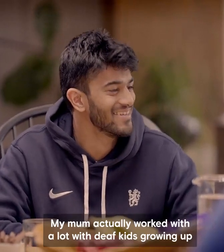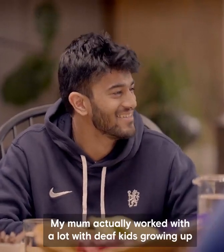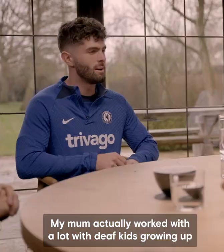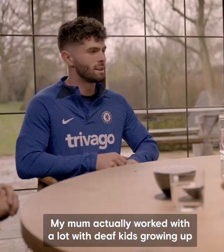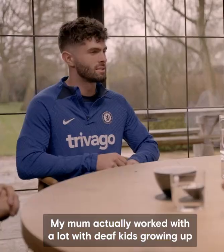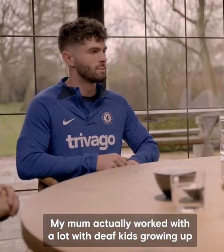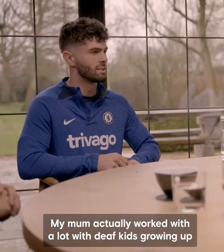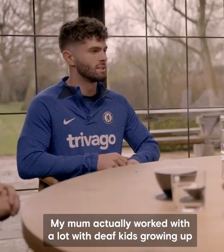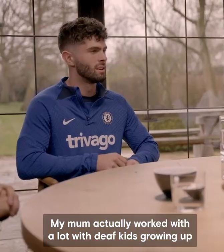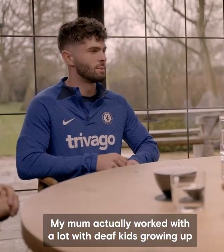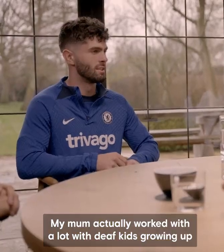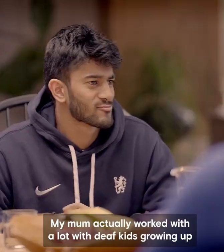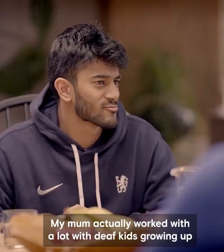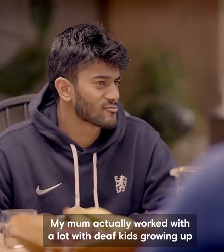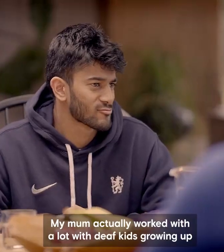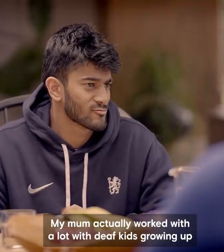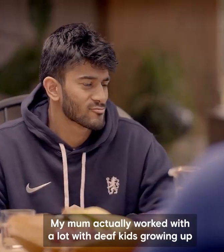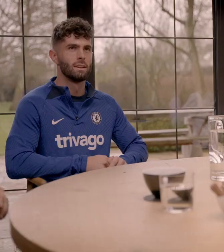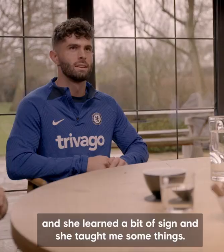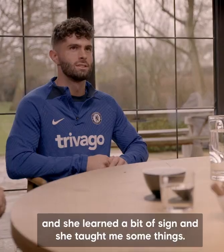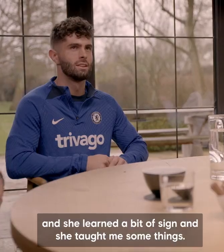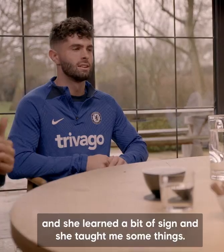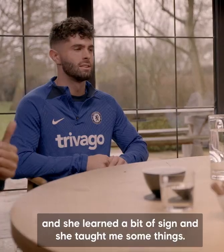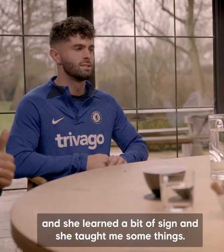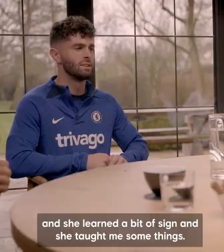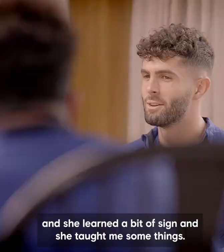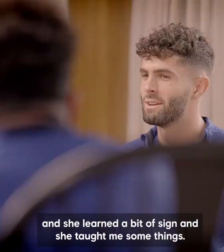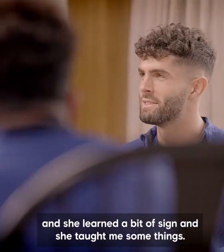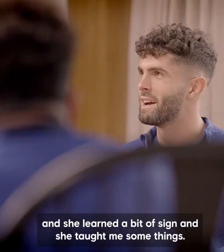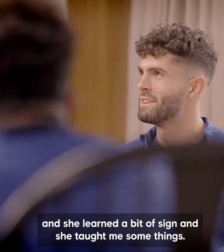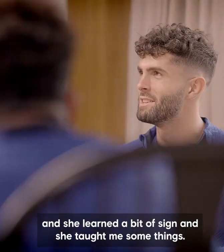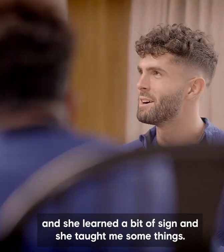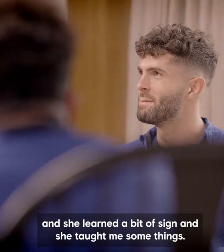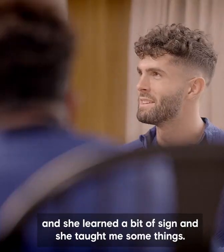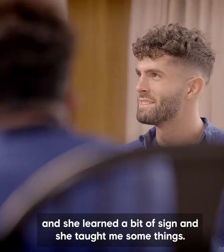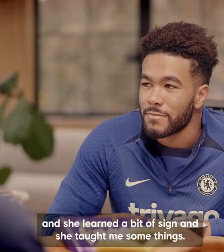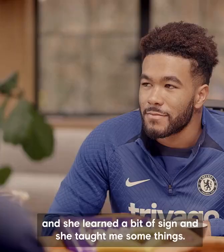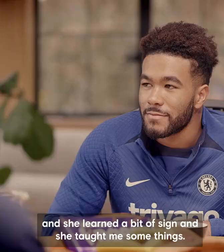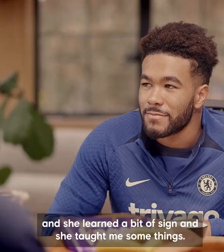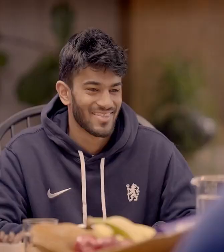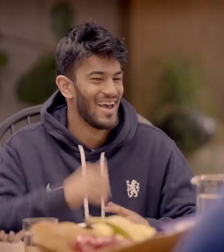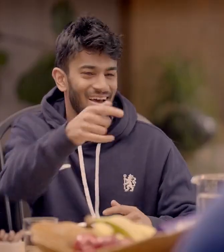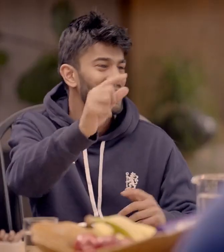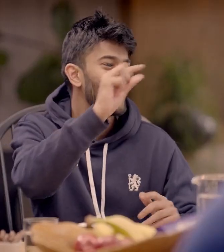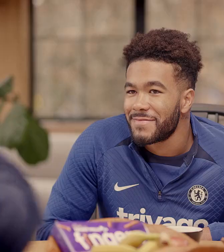My mom actually worked a lot with deaf kids growing up, and she learned a bit of sign, and she taught me some things.